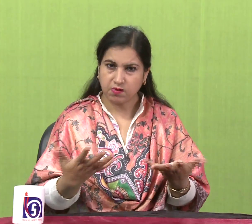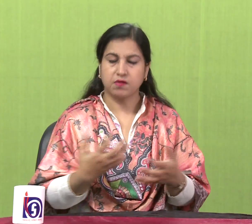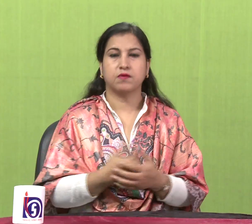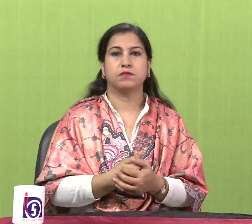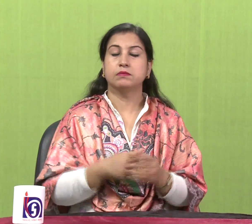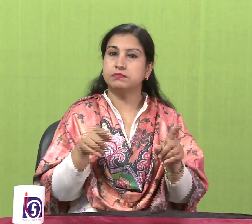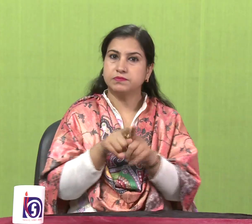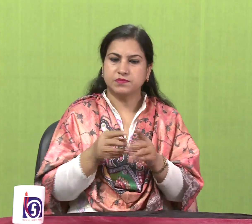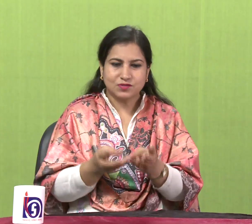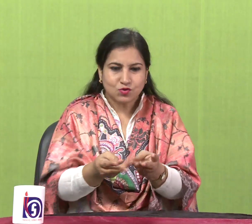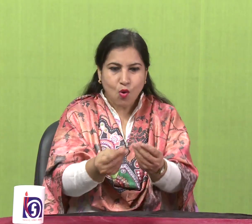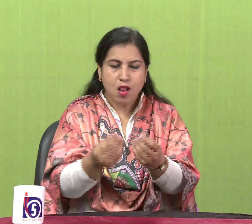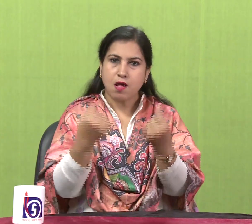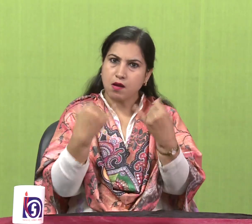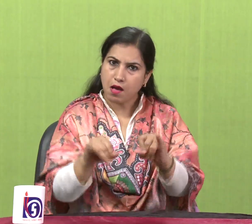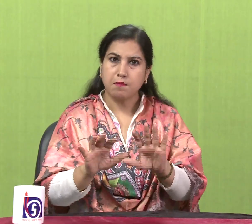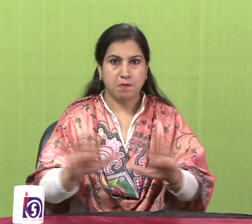and soil take place.